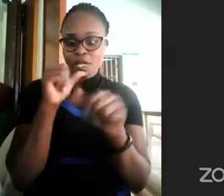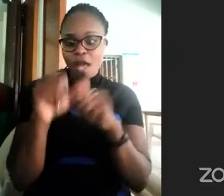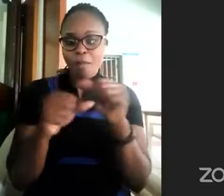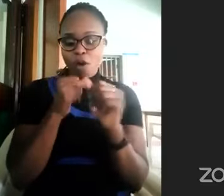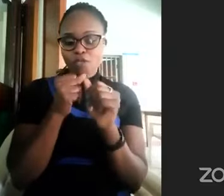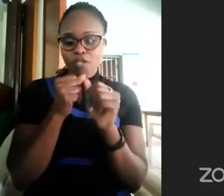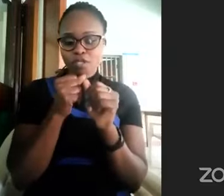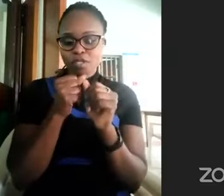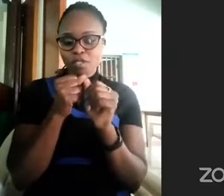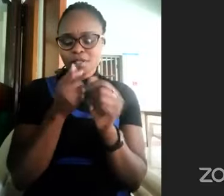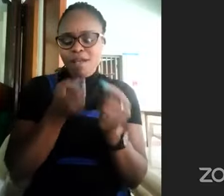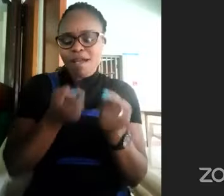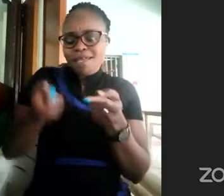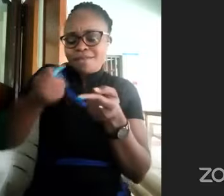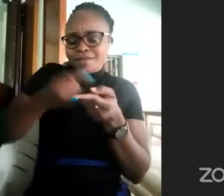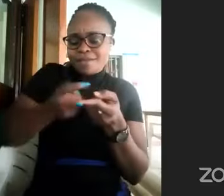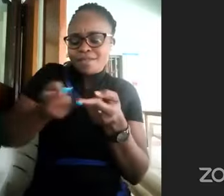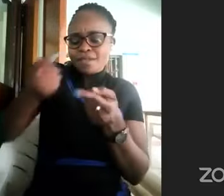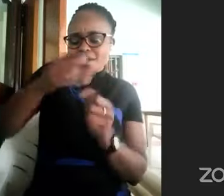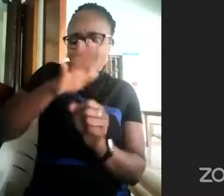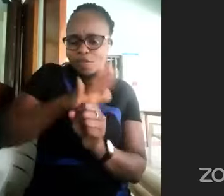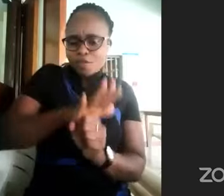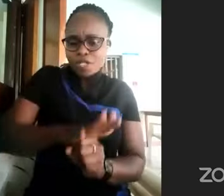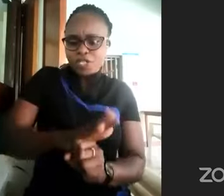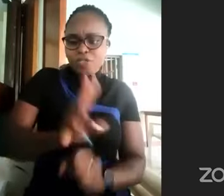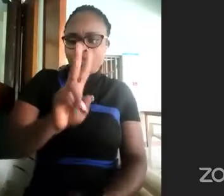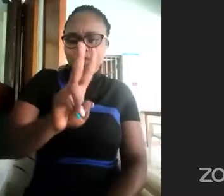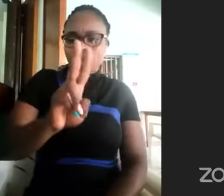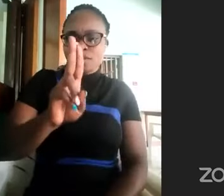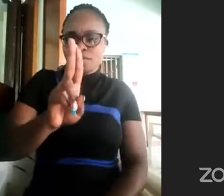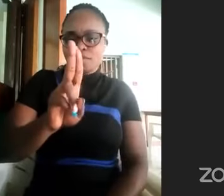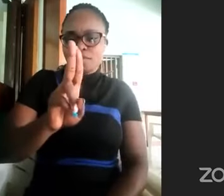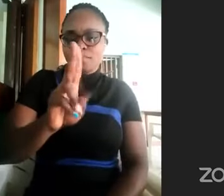Vulnerability is susceptibility to risk. So if vulnerability is